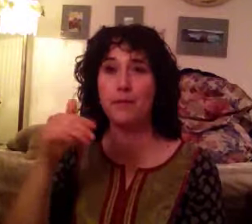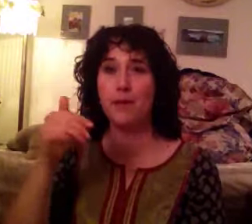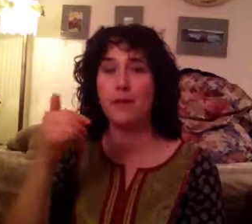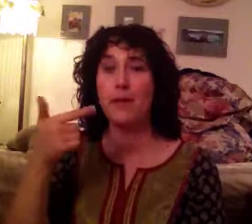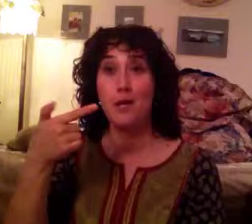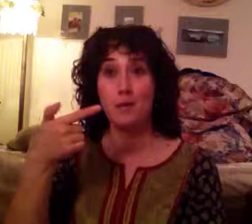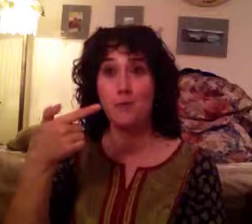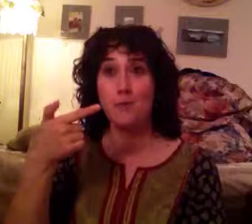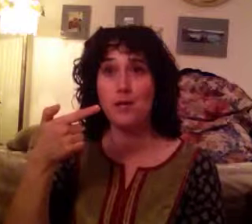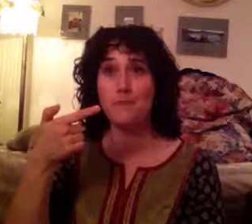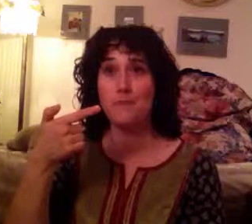Anyway, 21,